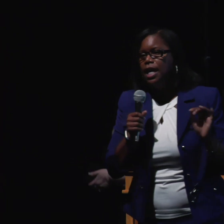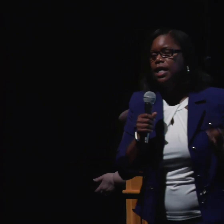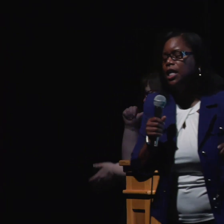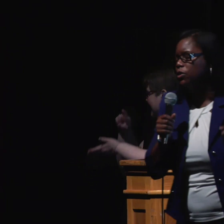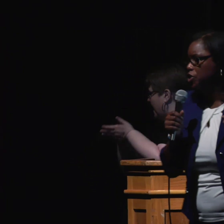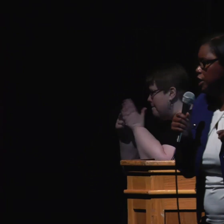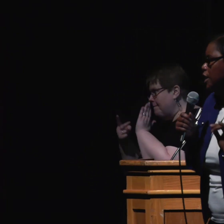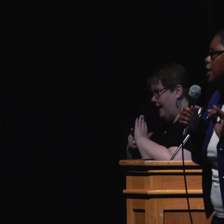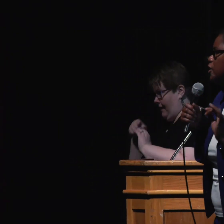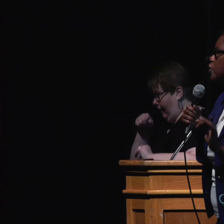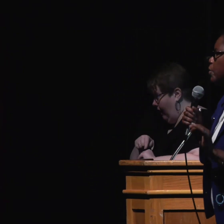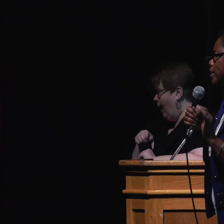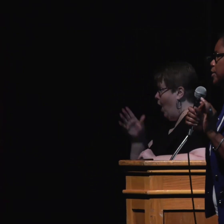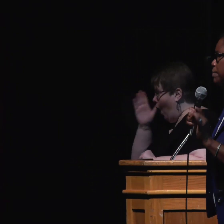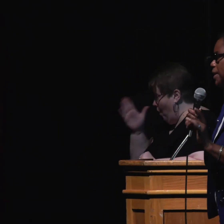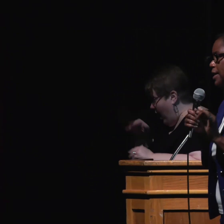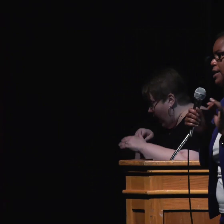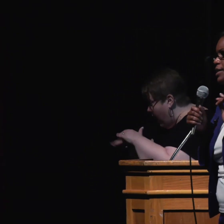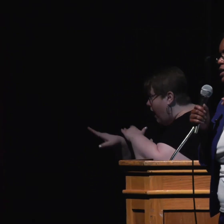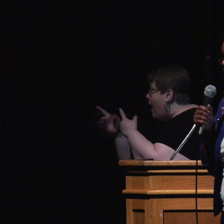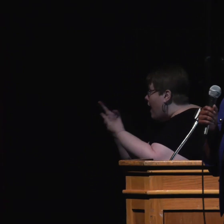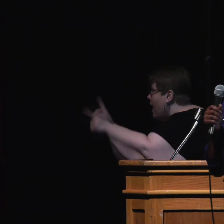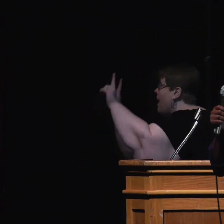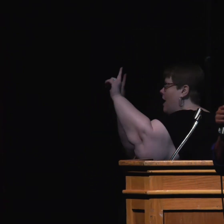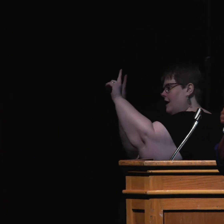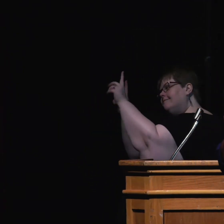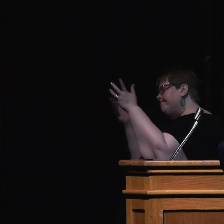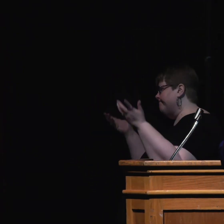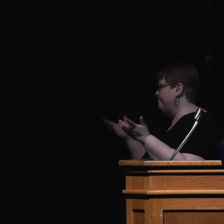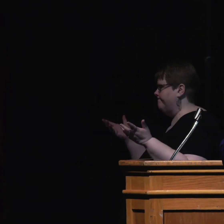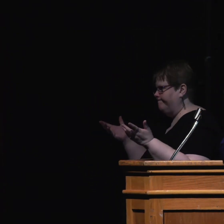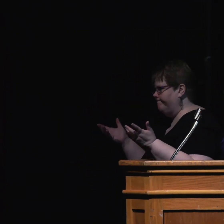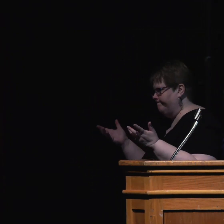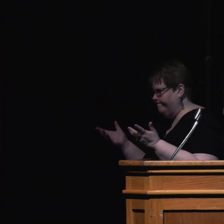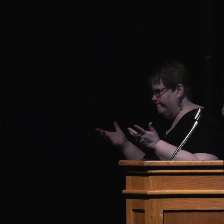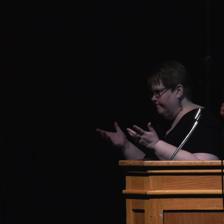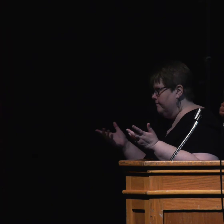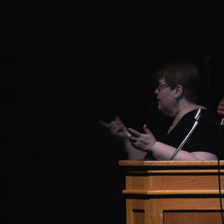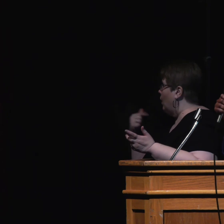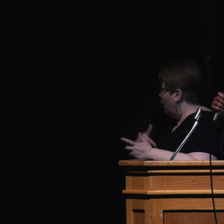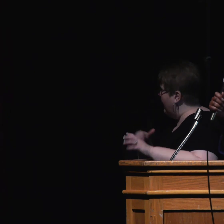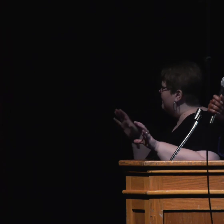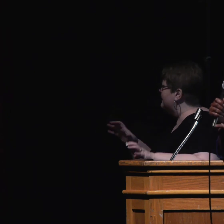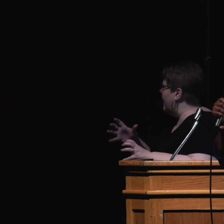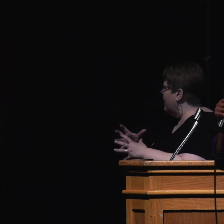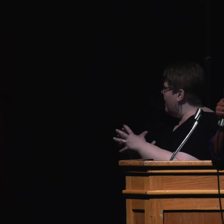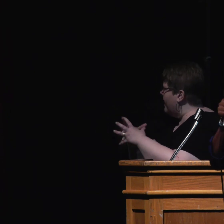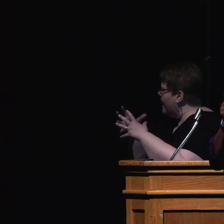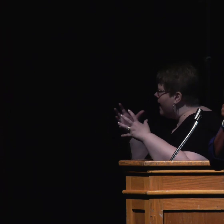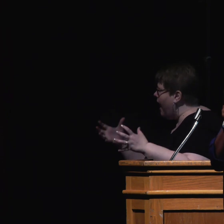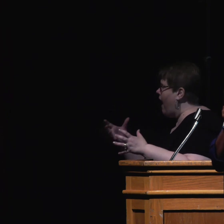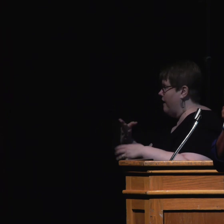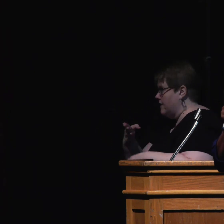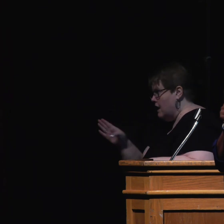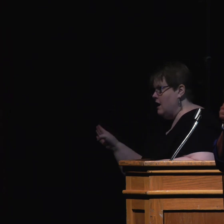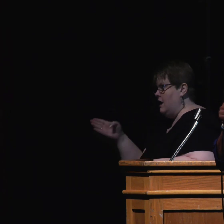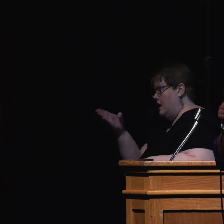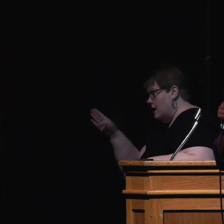doesn't mean that he or she is going to be successful. And we've done a lot of door opening,